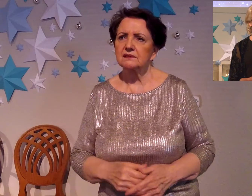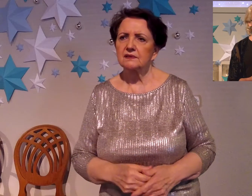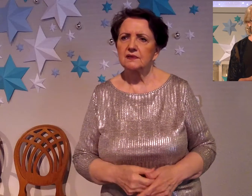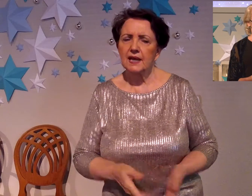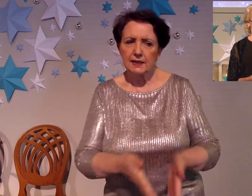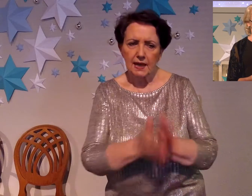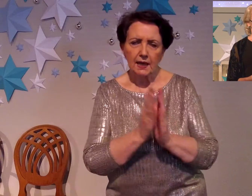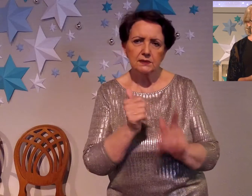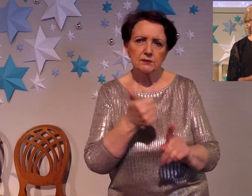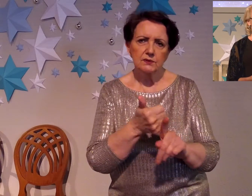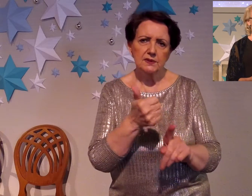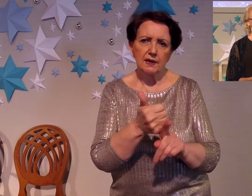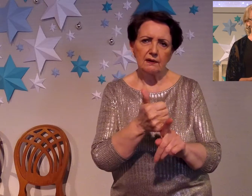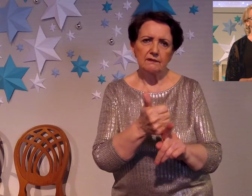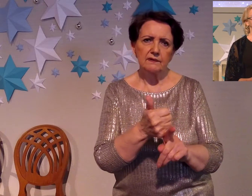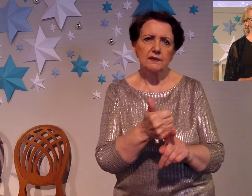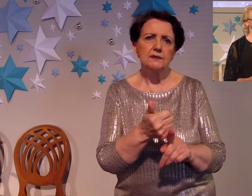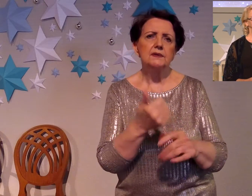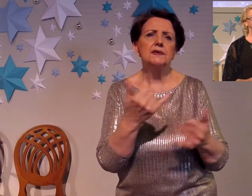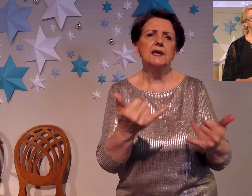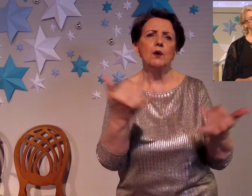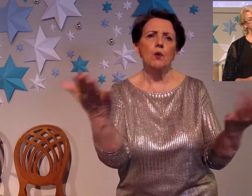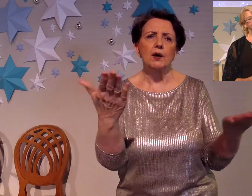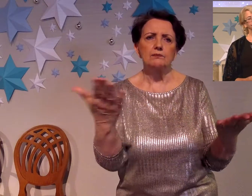ourselves, now what?